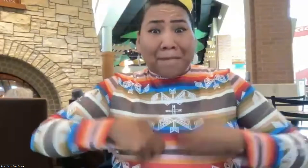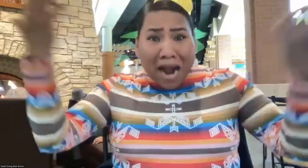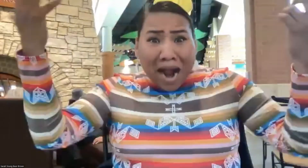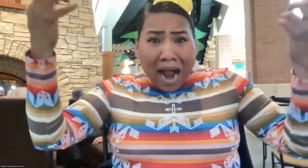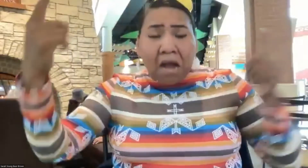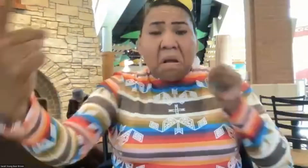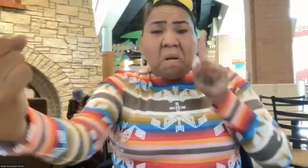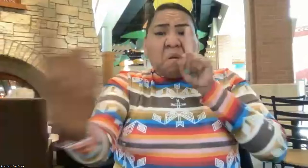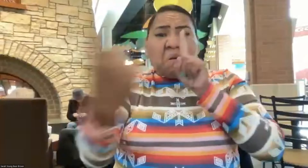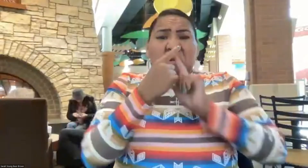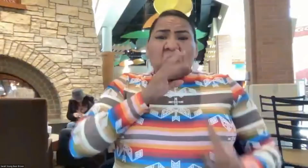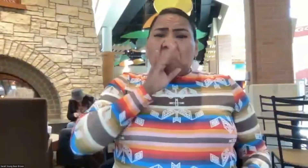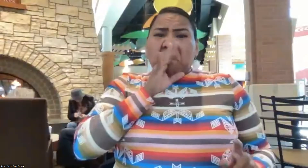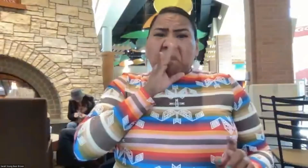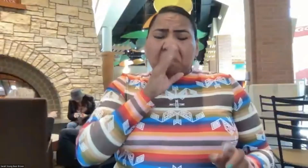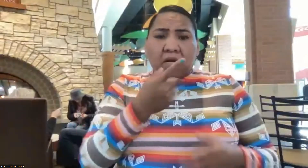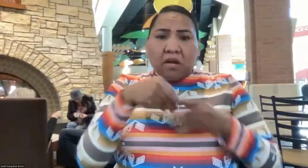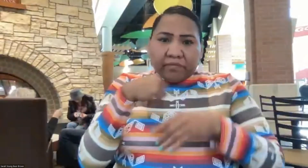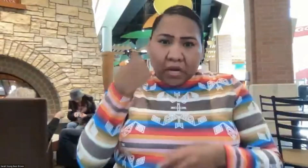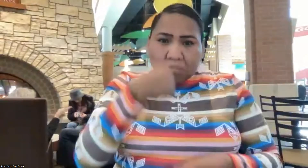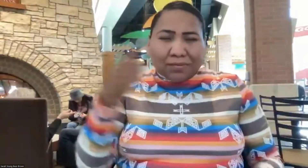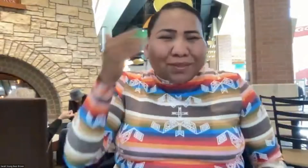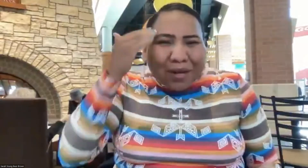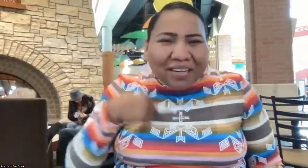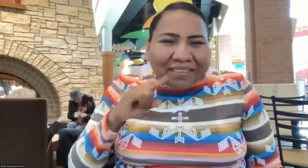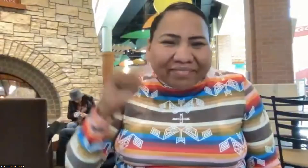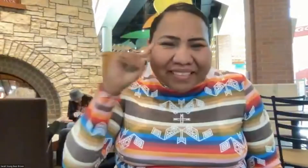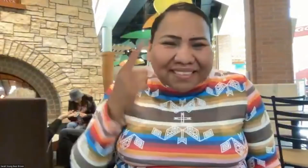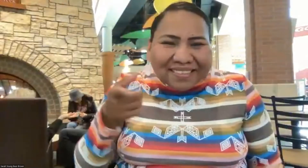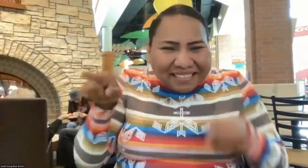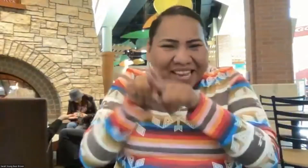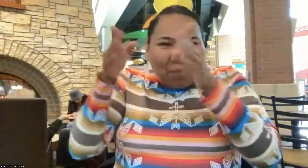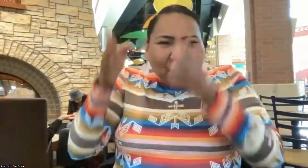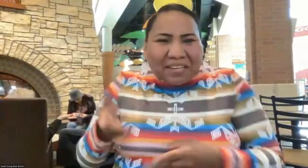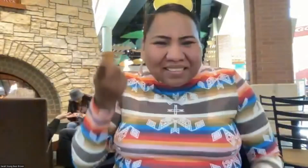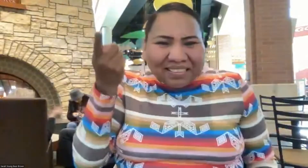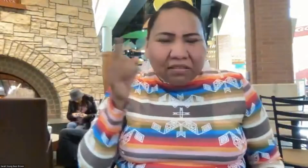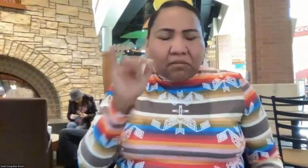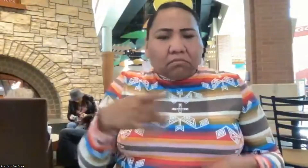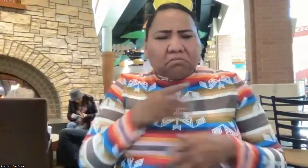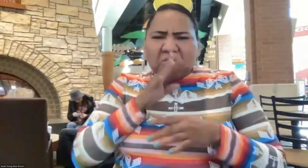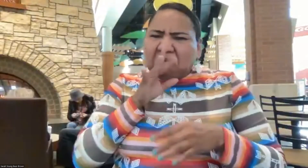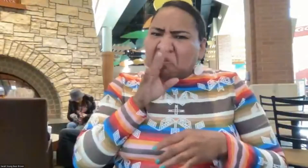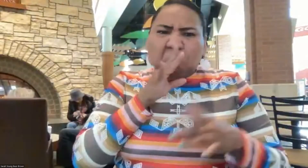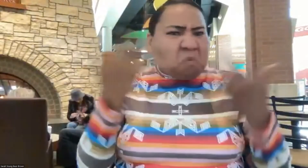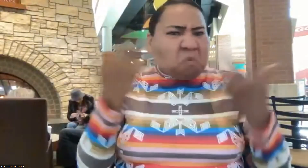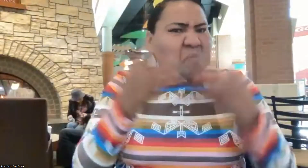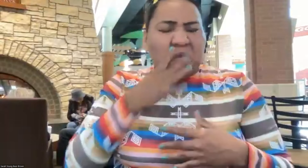And the officer got mad and confronted me and started yelling at me, knowing that I was deaf, even though it was the same